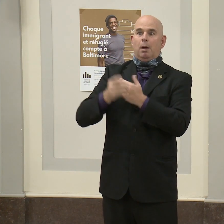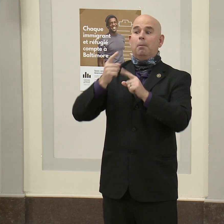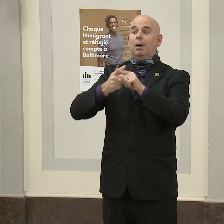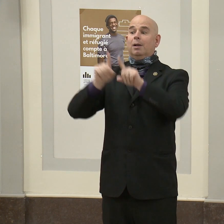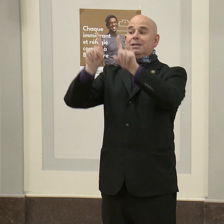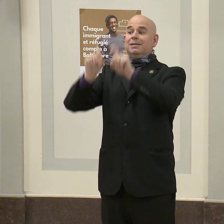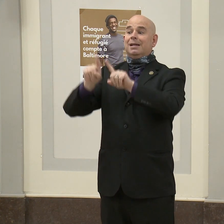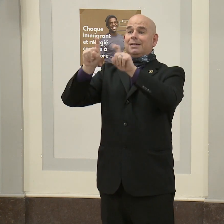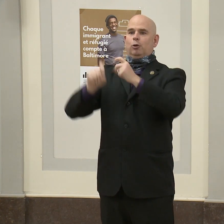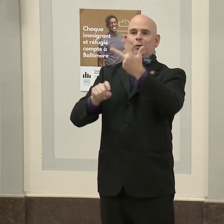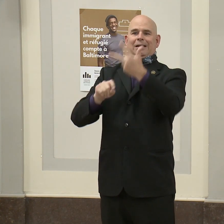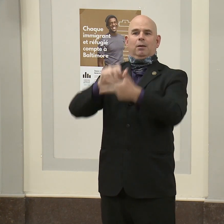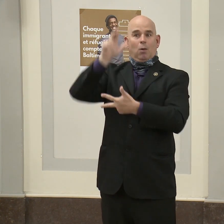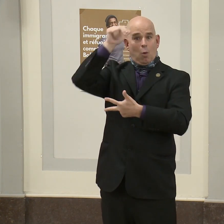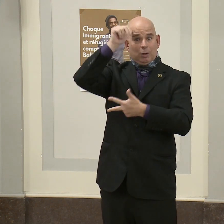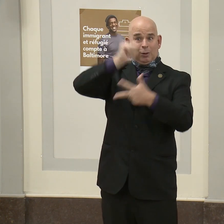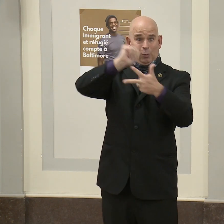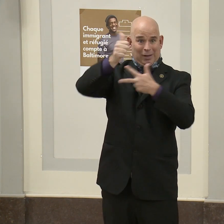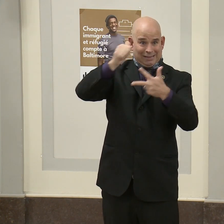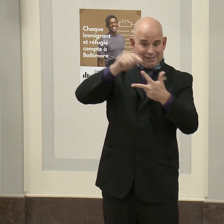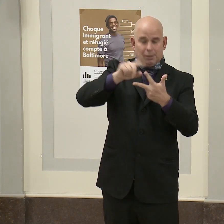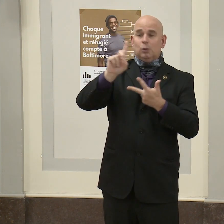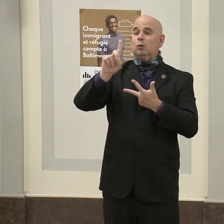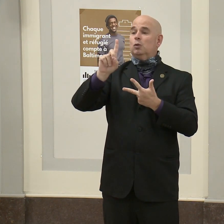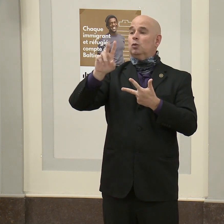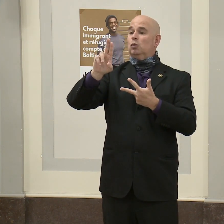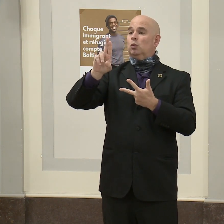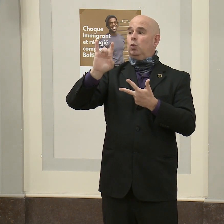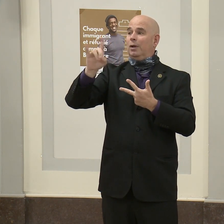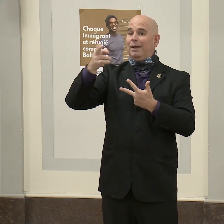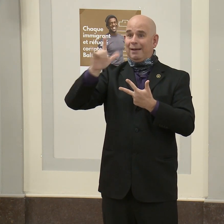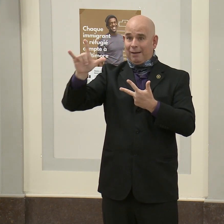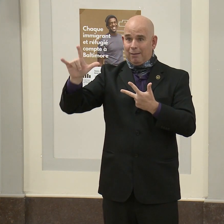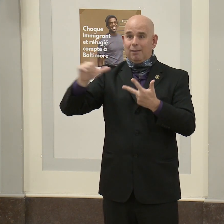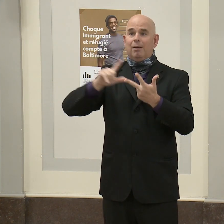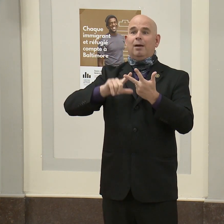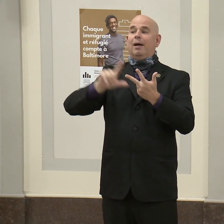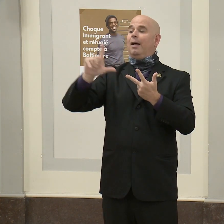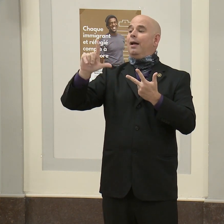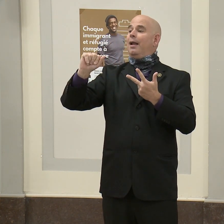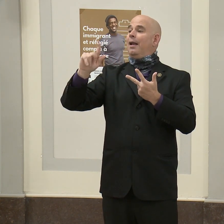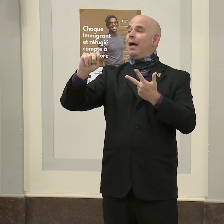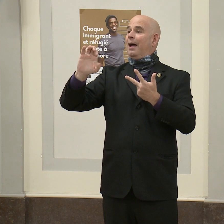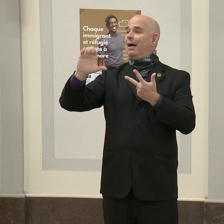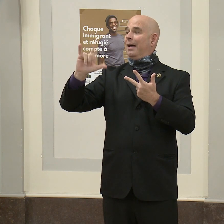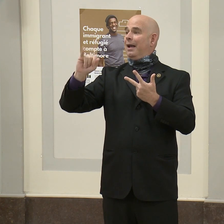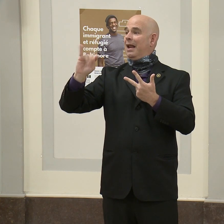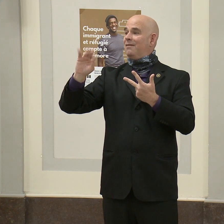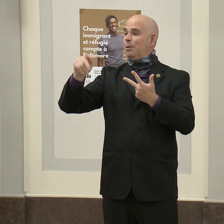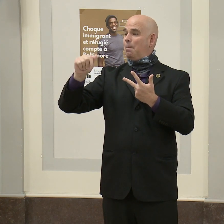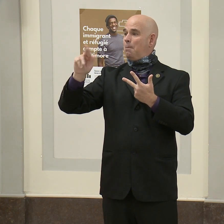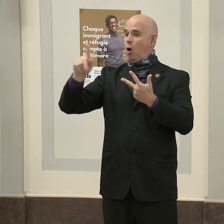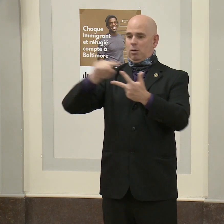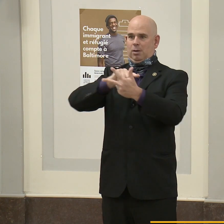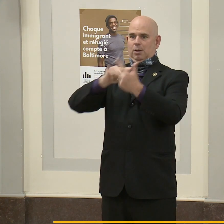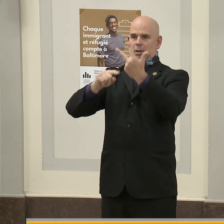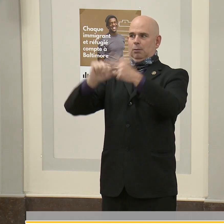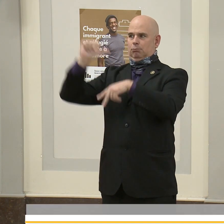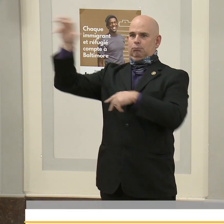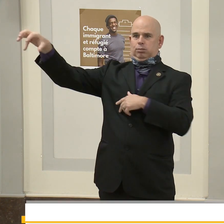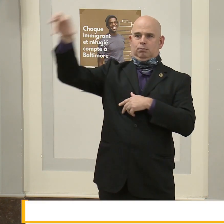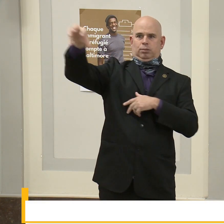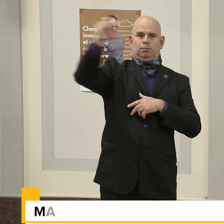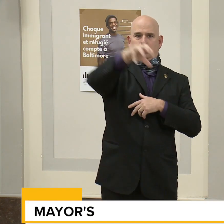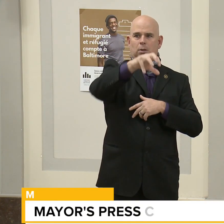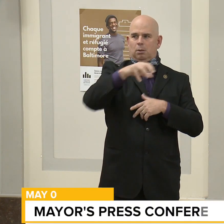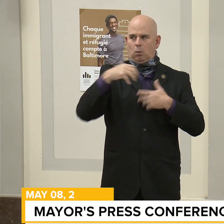Lake Clifton Park. And earlier this week, we launched the TRI Support Initiative in partnership with UMMS and the Lower